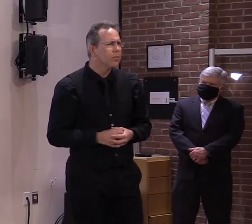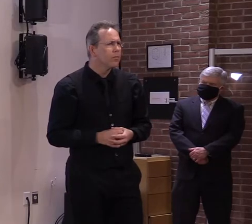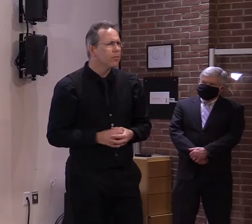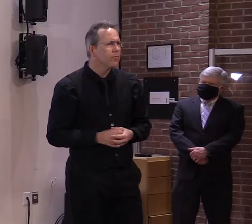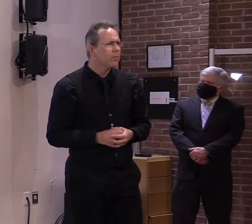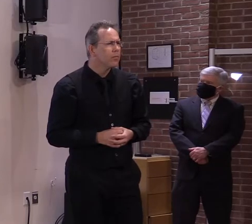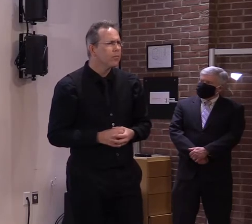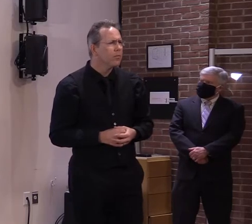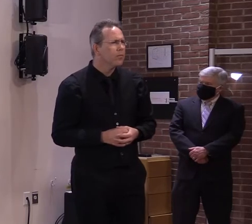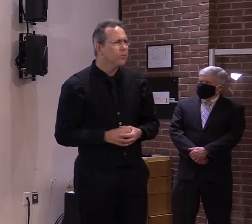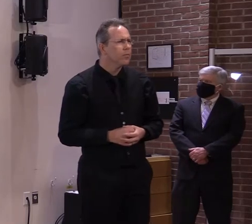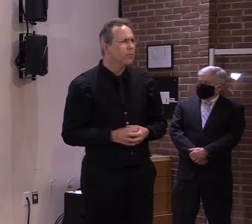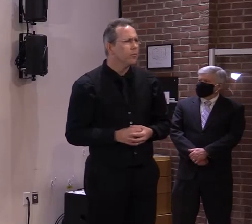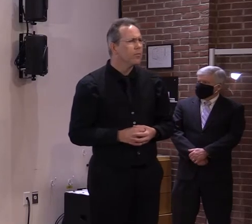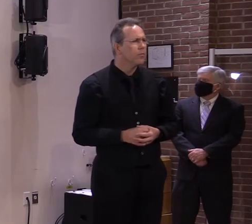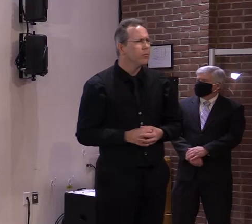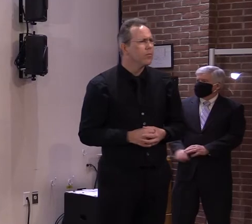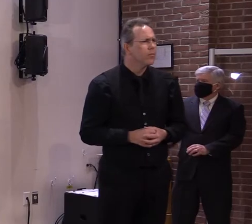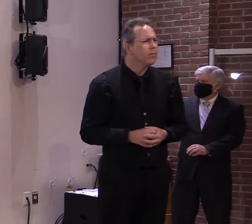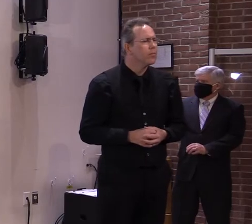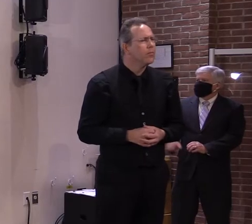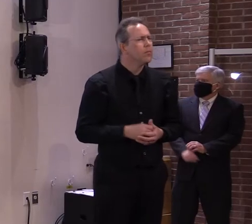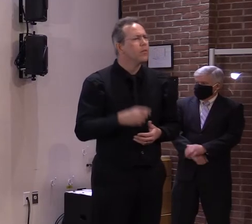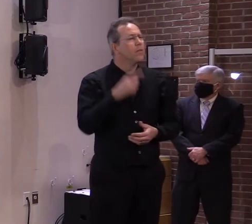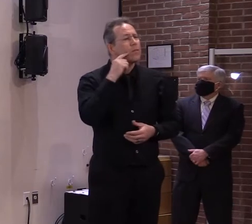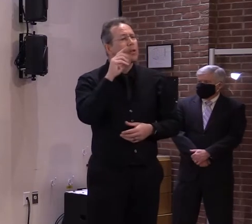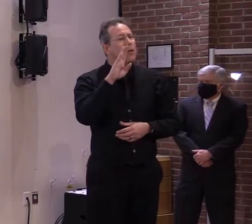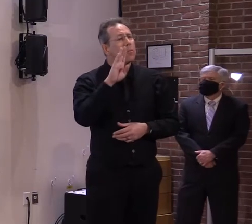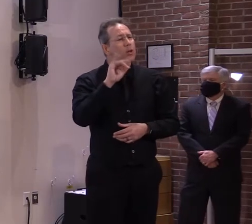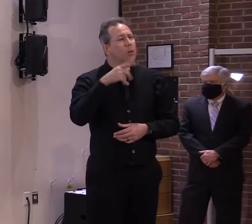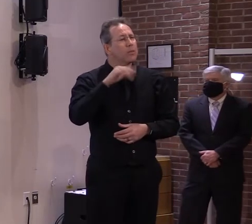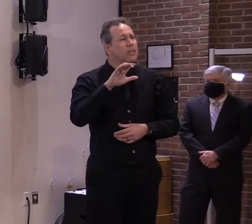infections more so than the general population of Vermont?